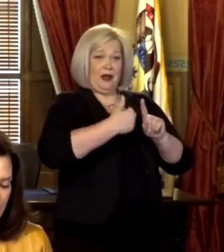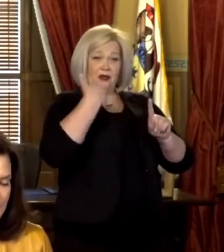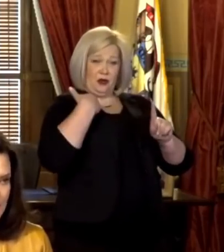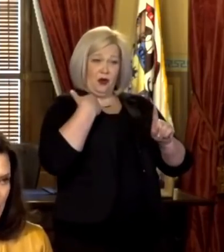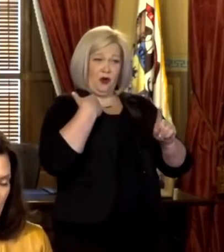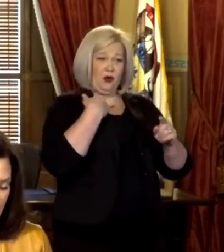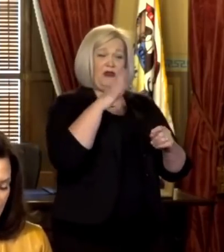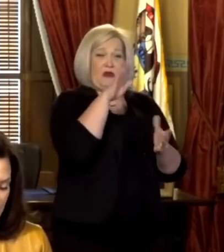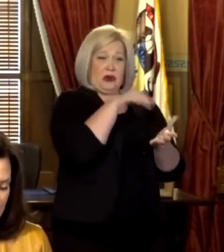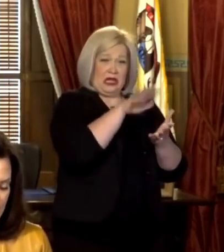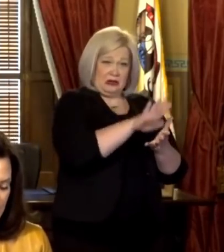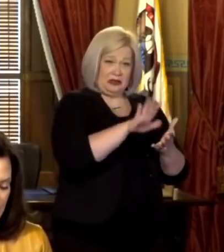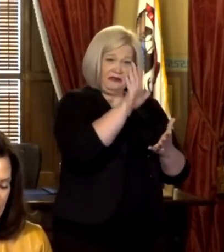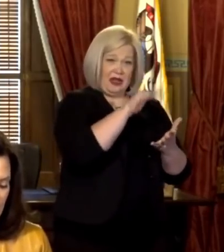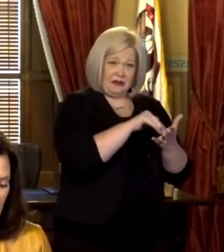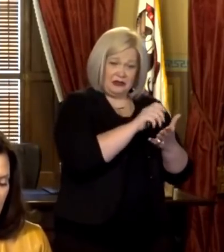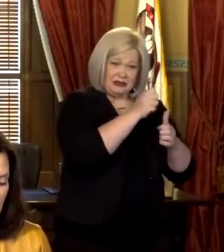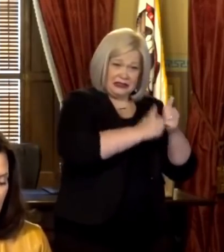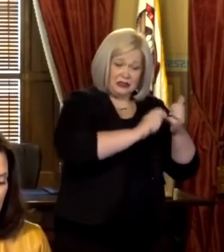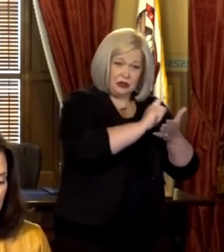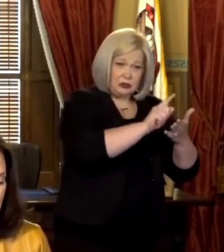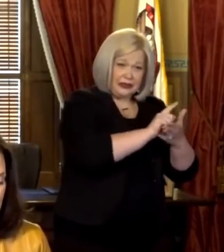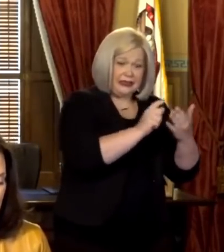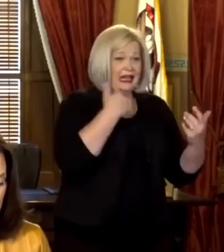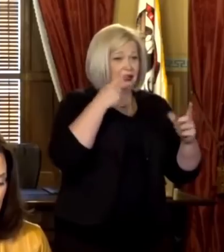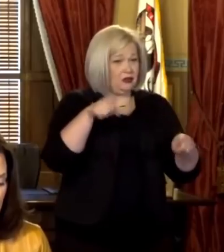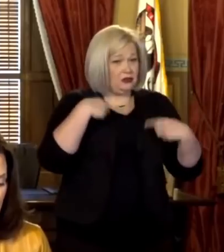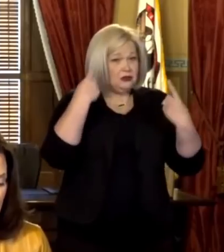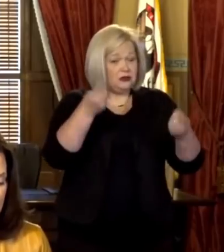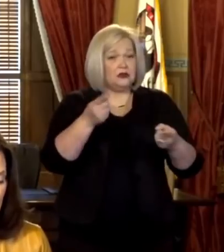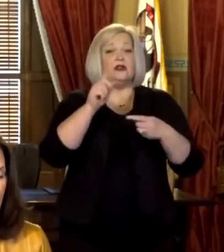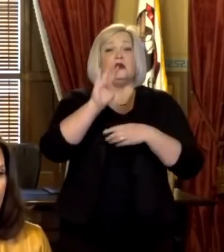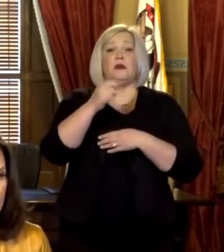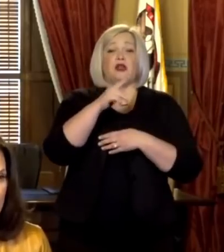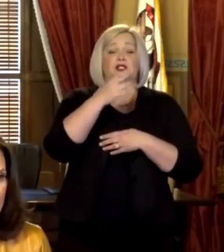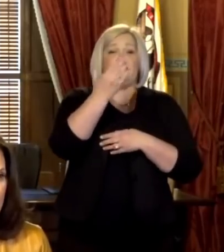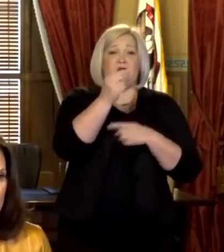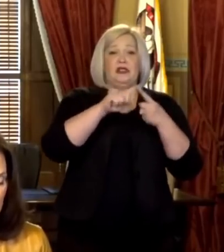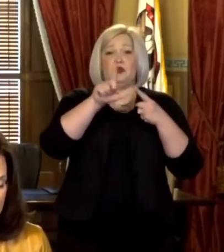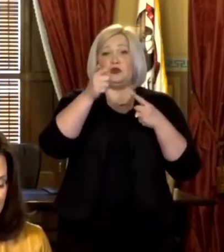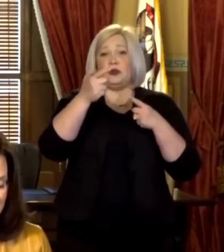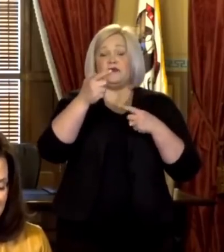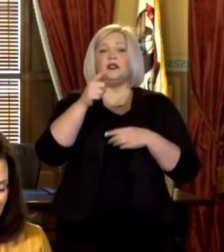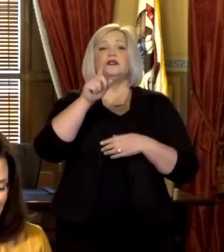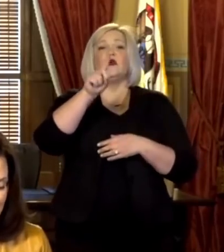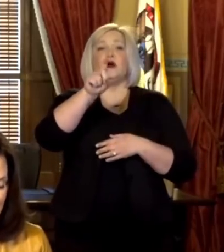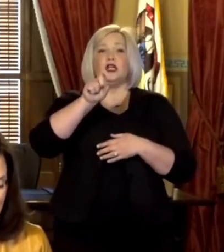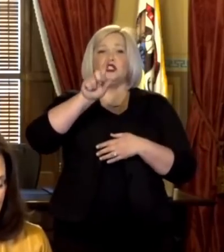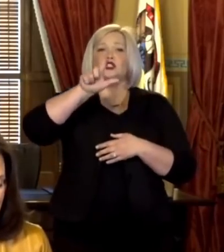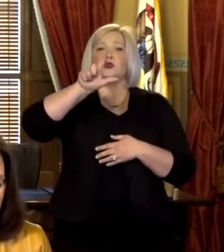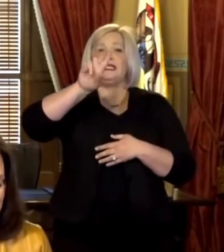now, since COVID-19, the week of March 15th through the 21st, there were